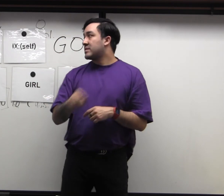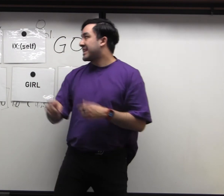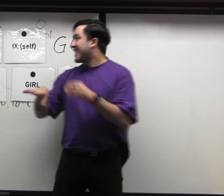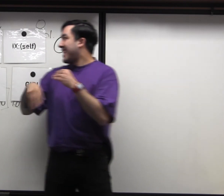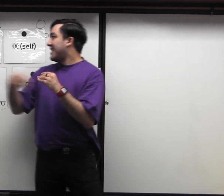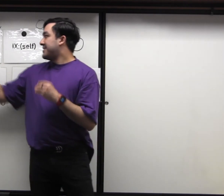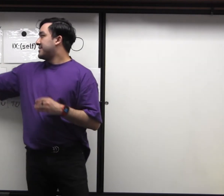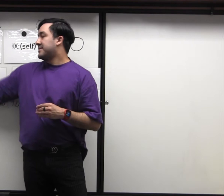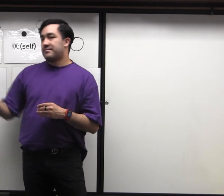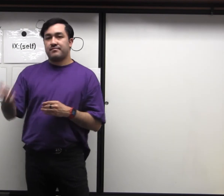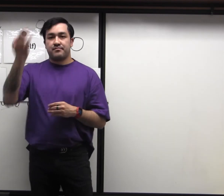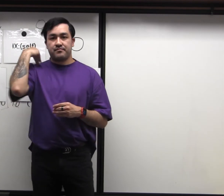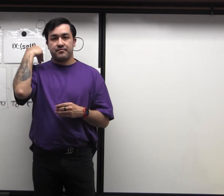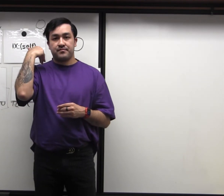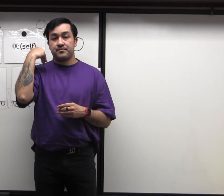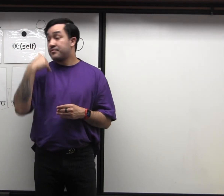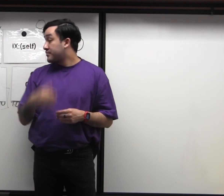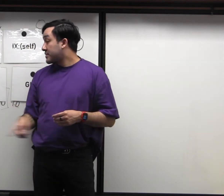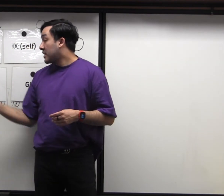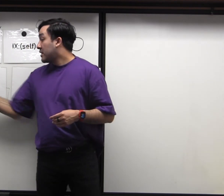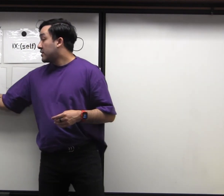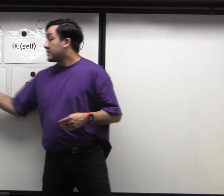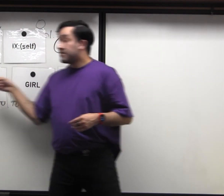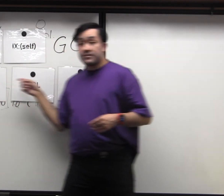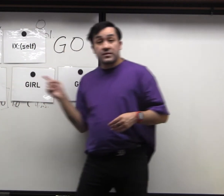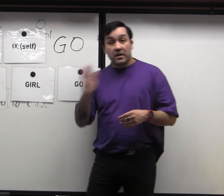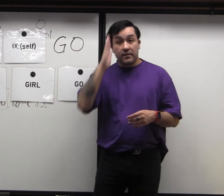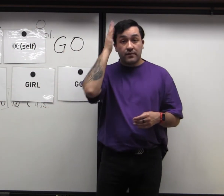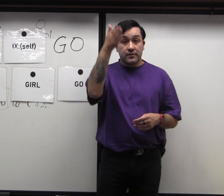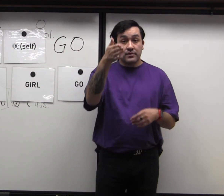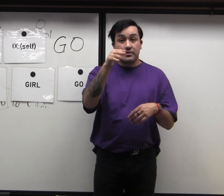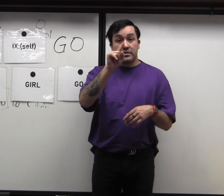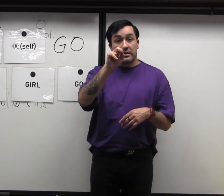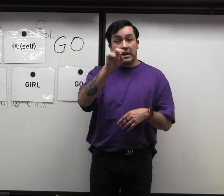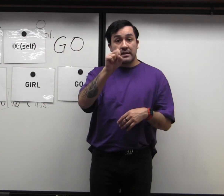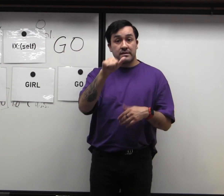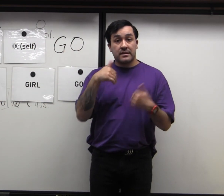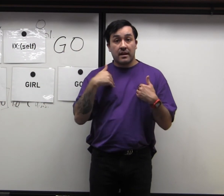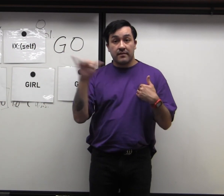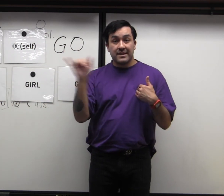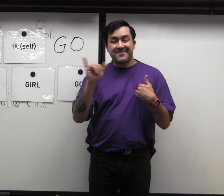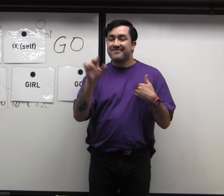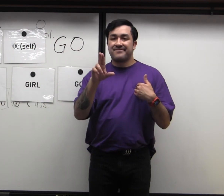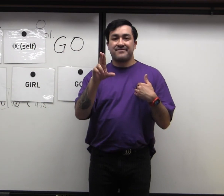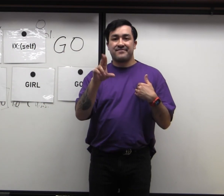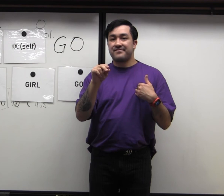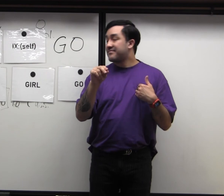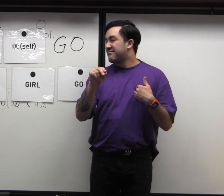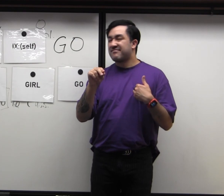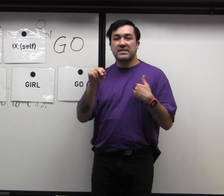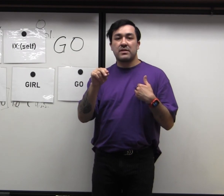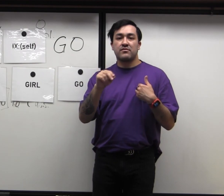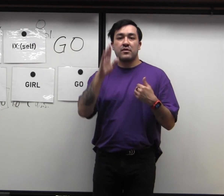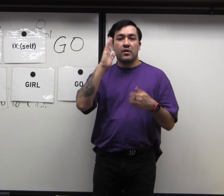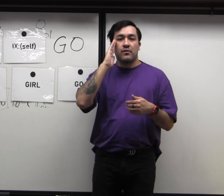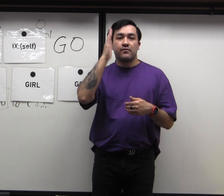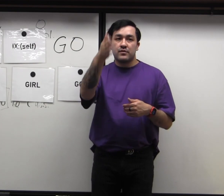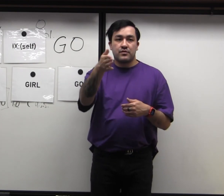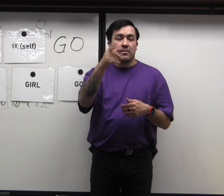about class and what happened at school, then you're going to want to use that past tense to set it all up. So does future tense have the same kind of sign? No. There's no